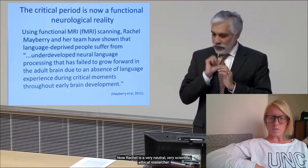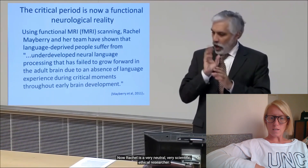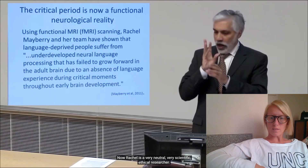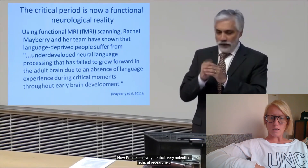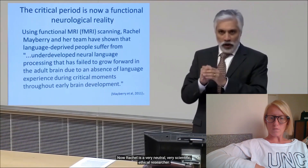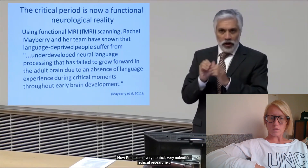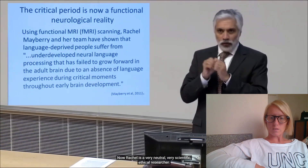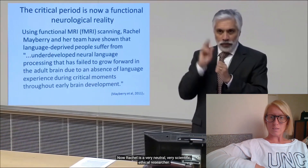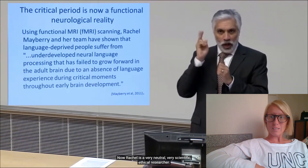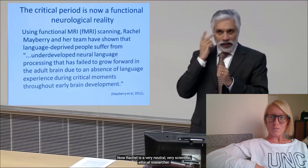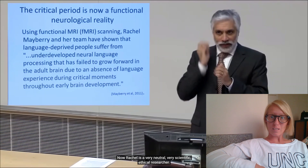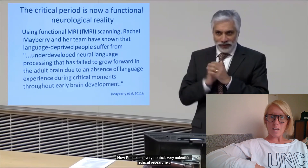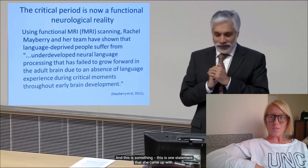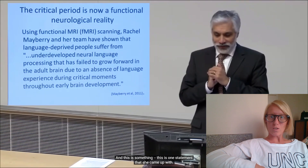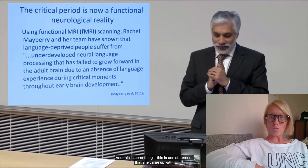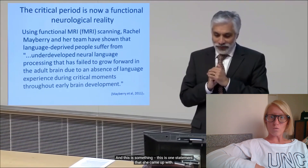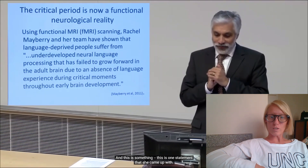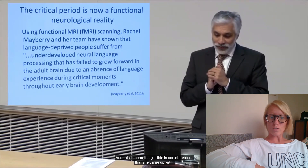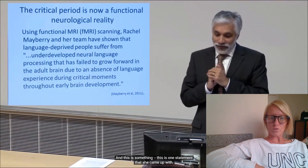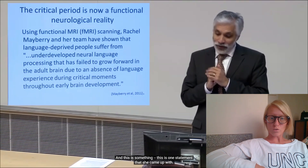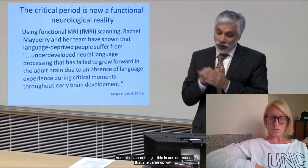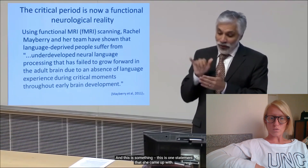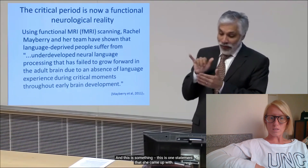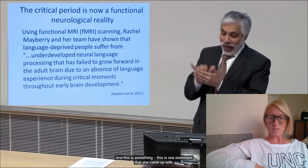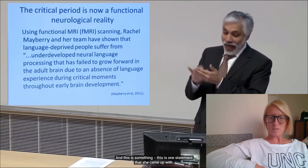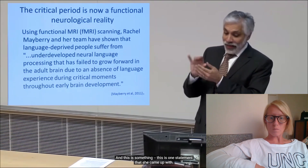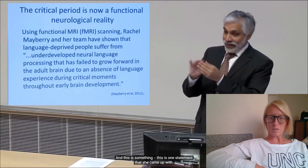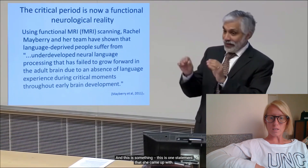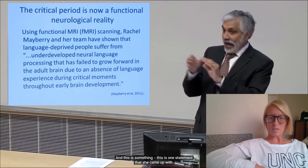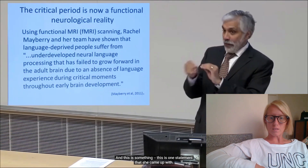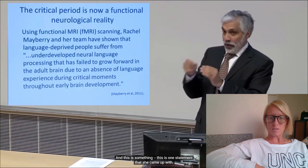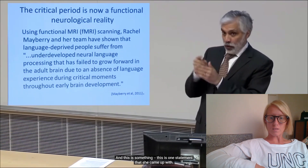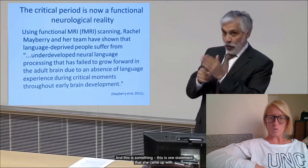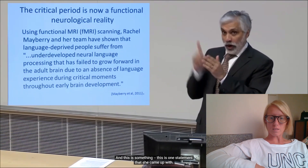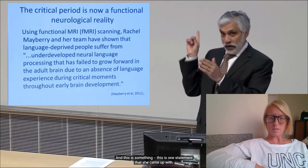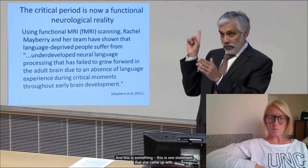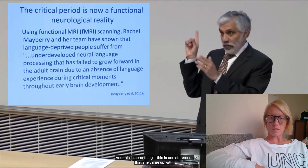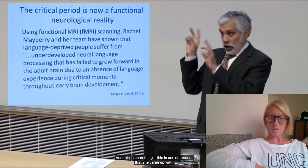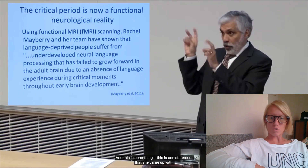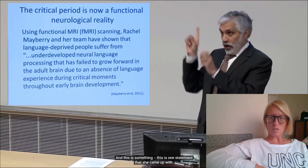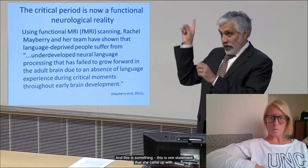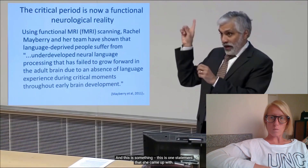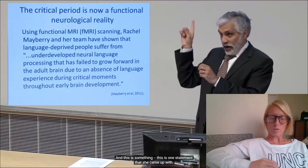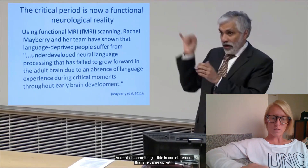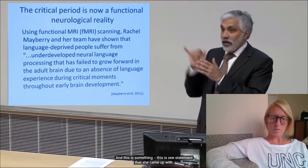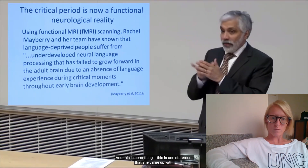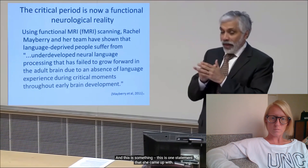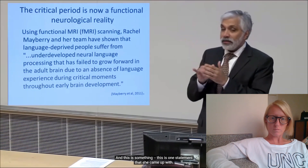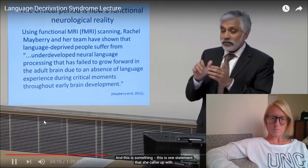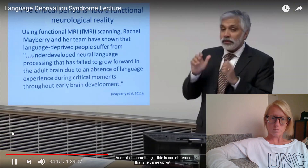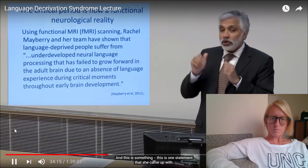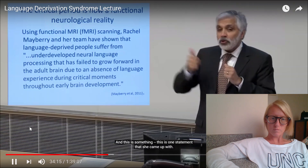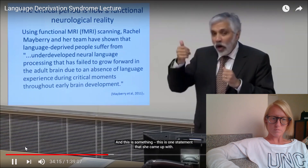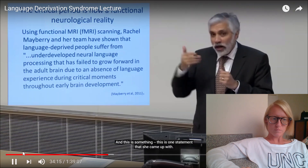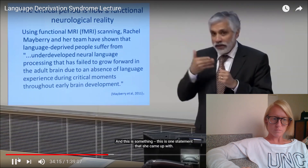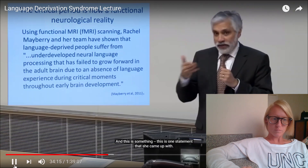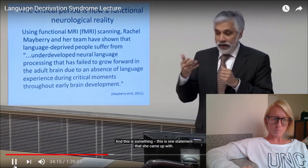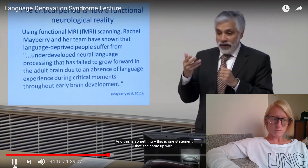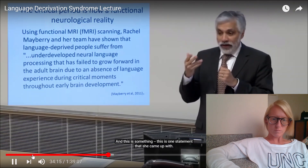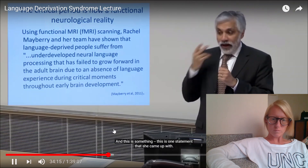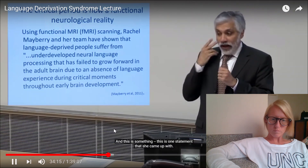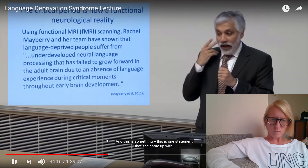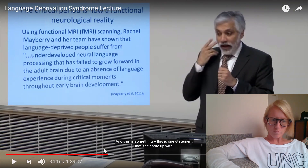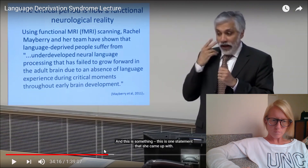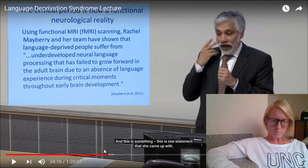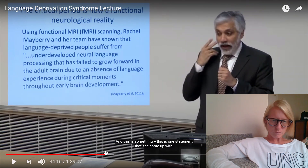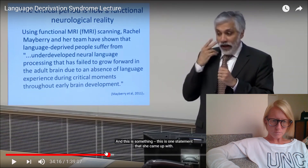neutral, very scientific, ethical researcher. And this is a statement